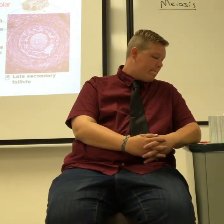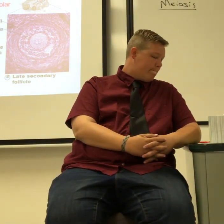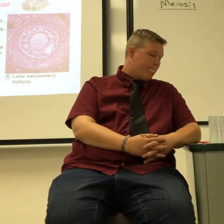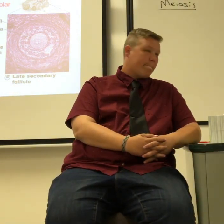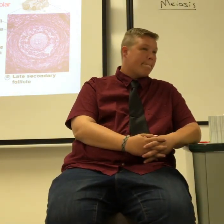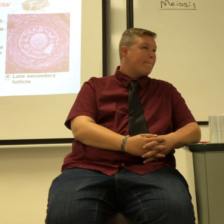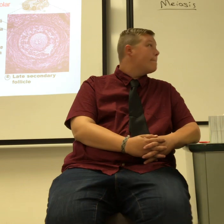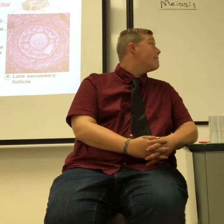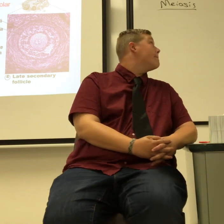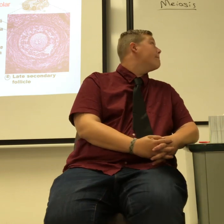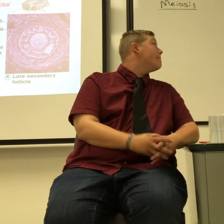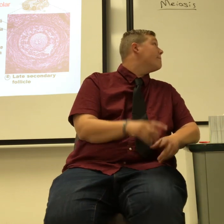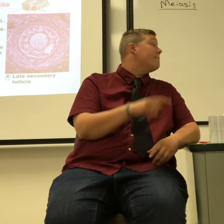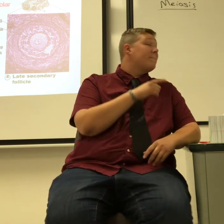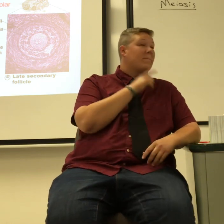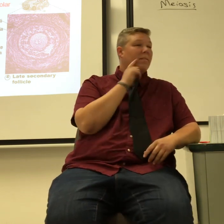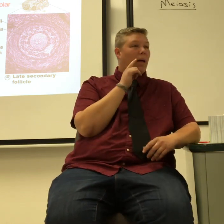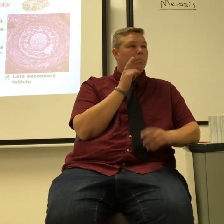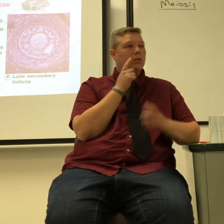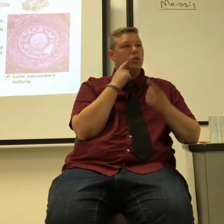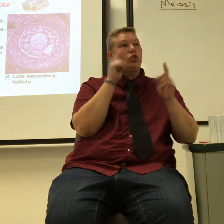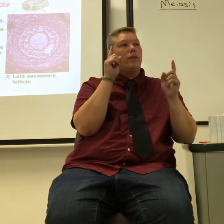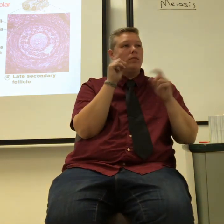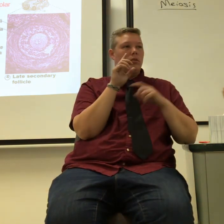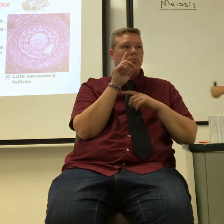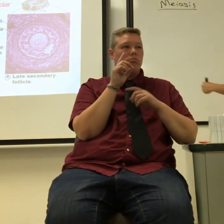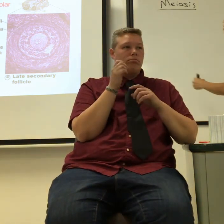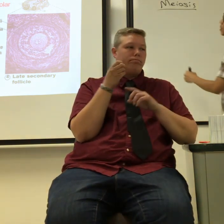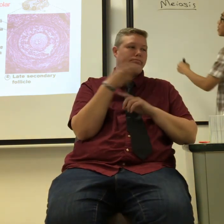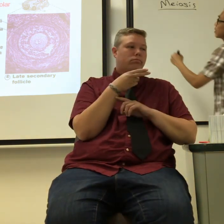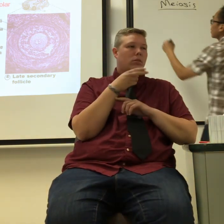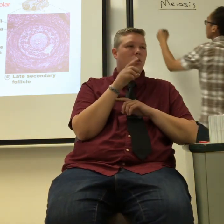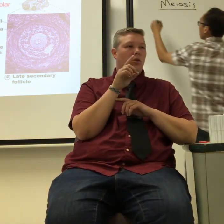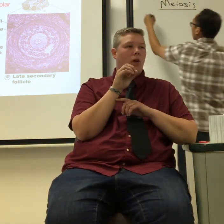Maybe this is the one that achieved dominance.